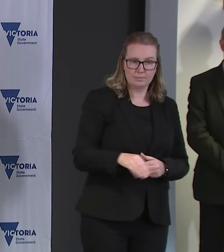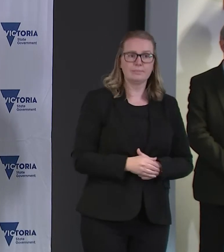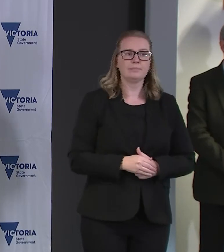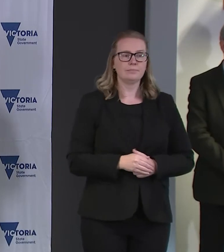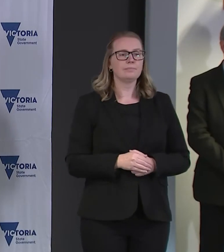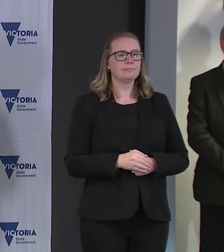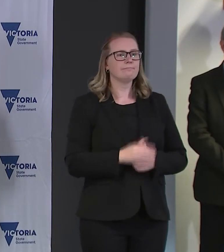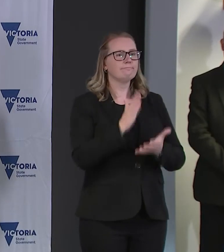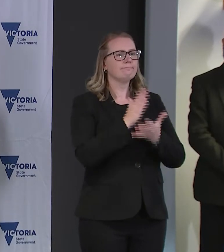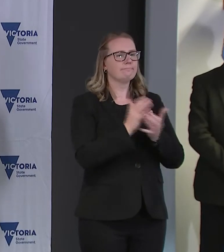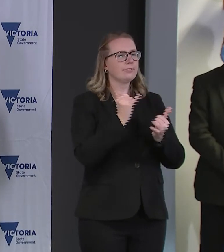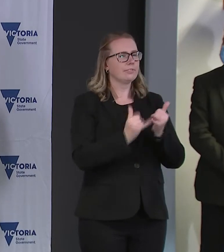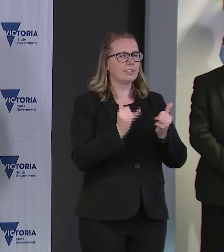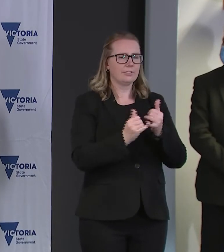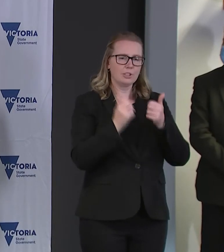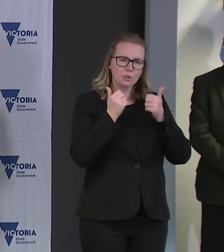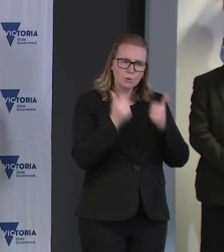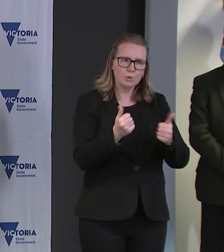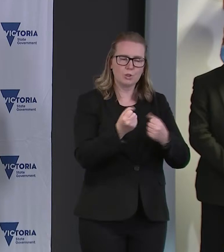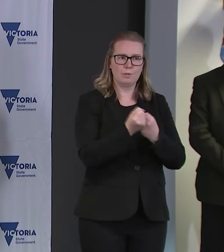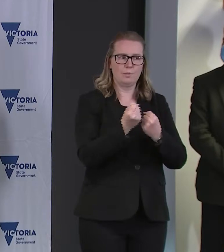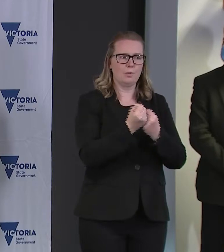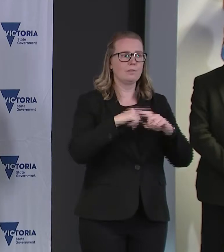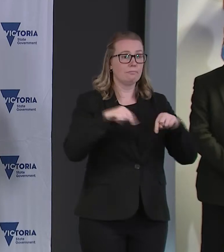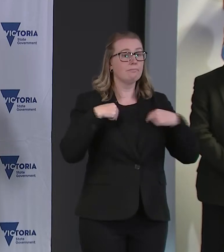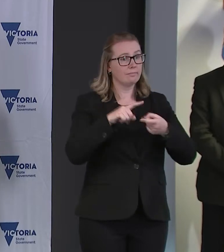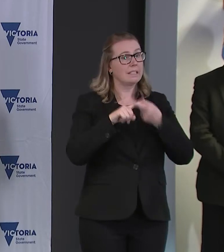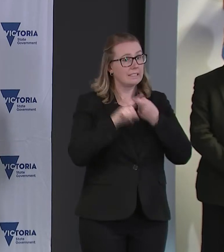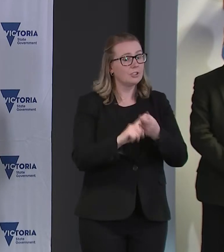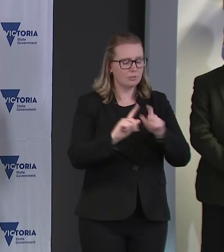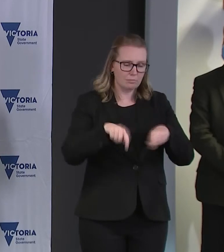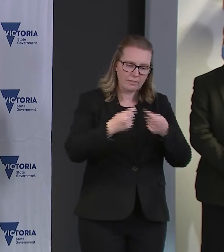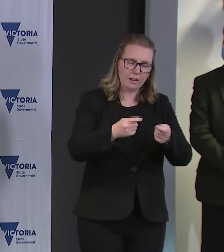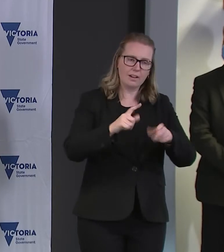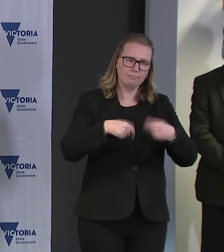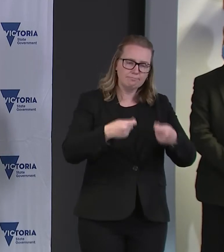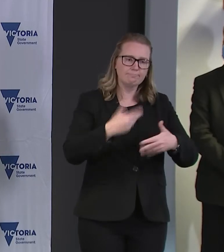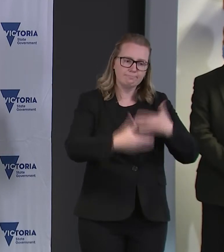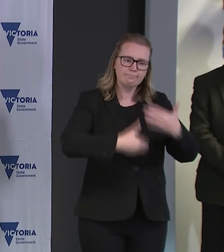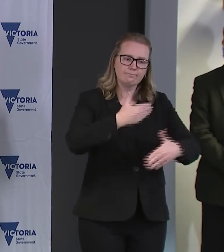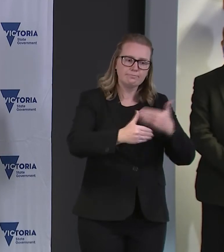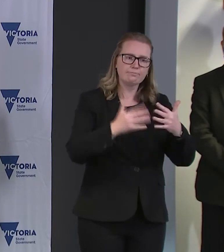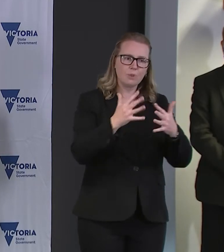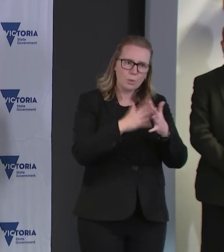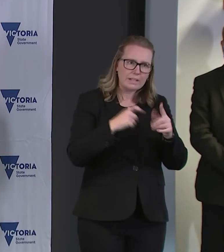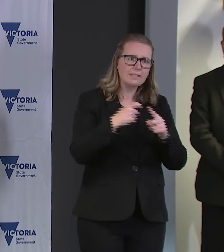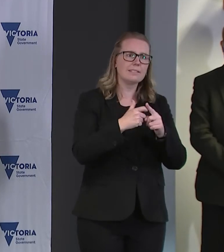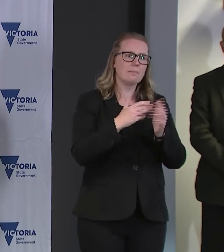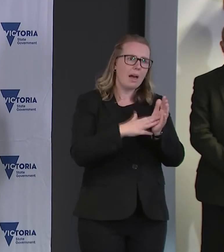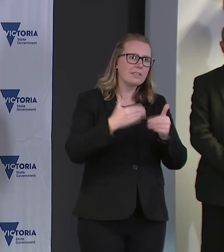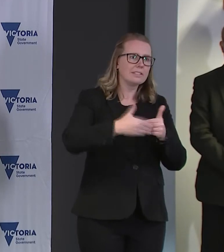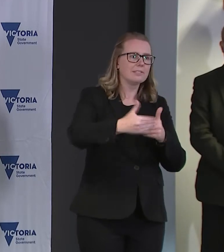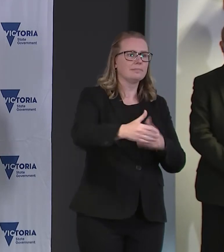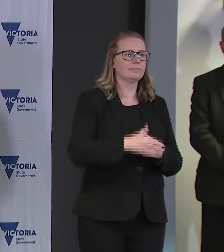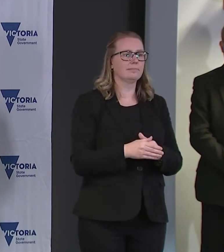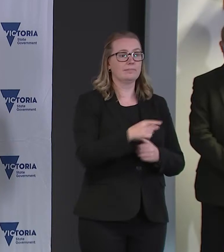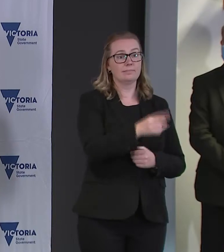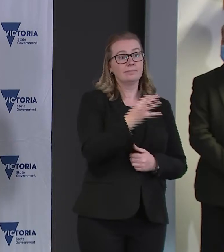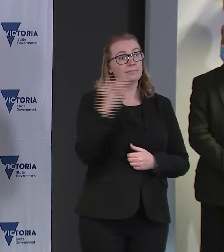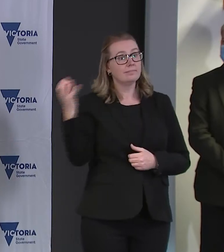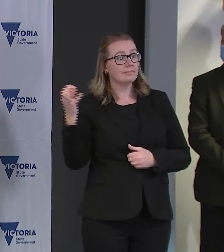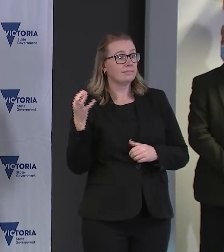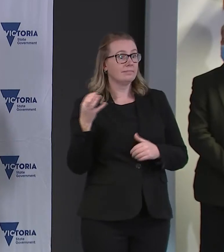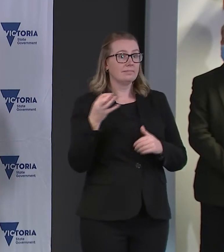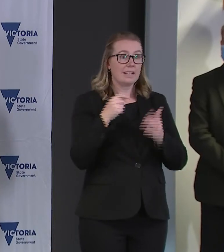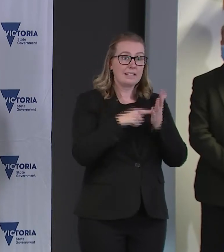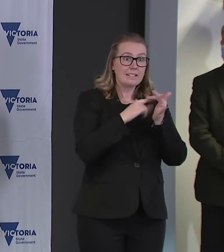good, end-to-end package of support, and we'll continue to do that over the days, weeks, and months ahead. So they tested negative so far? Sorry, how many? Yes, they've all